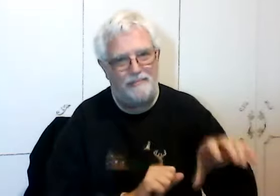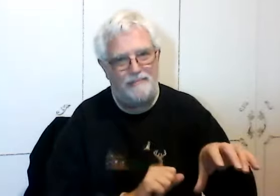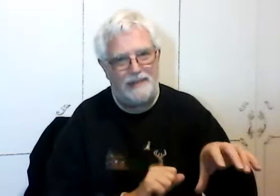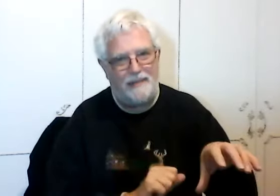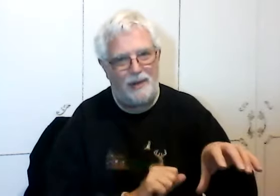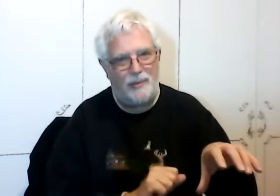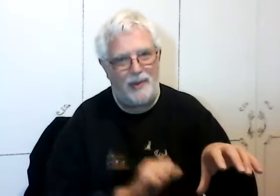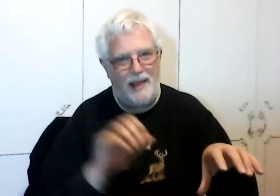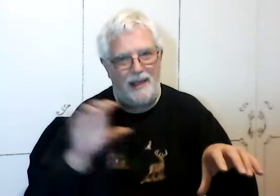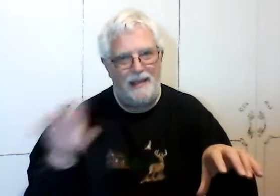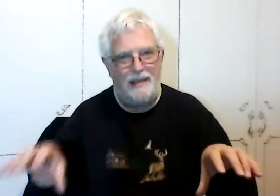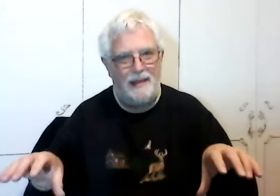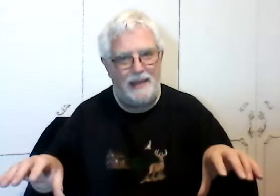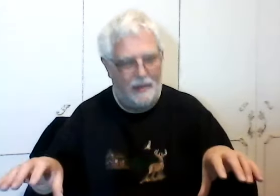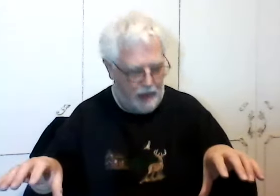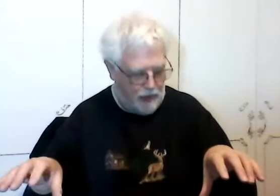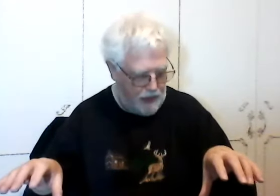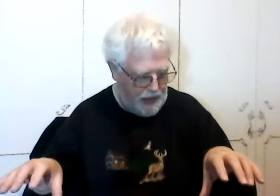deaf culture there, hearing culture there.